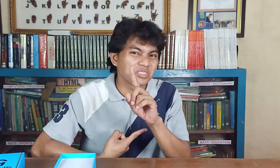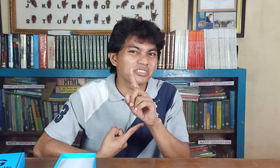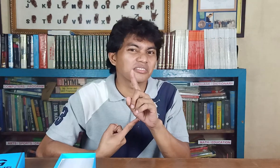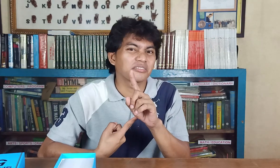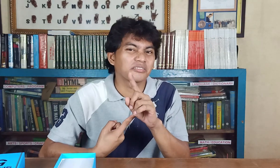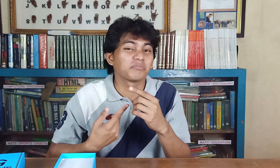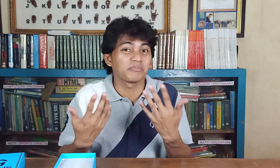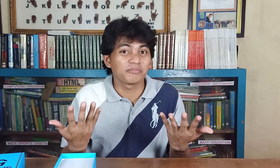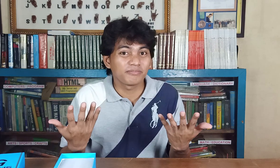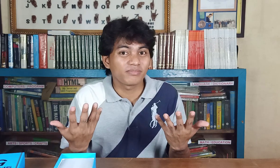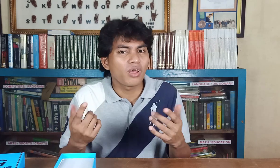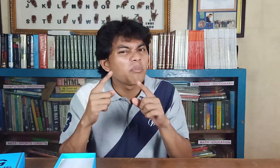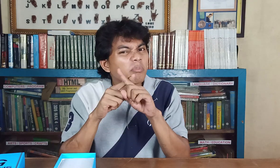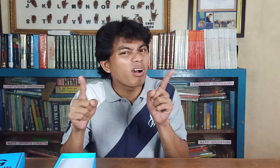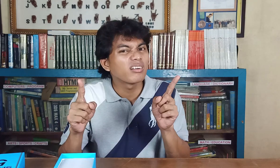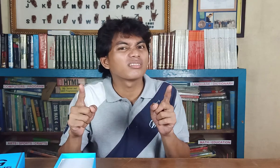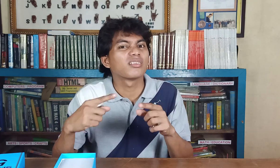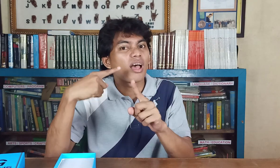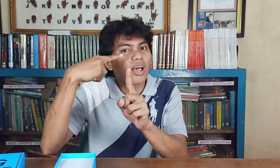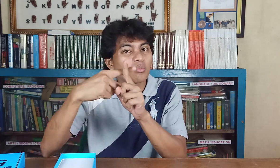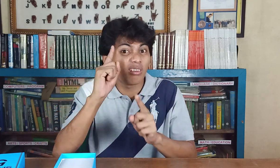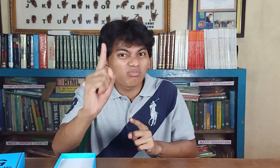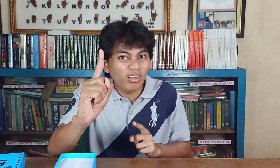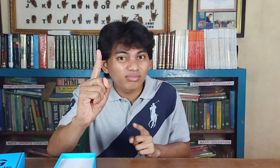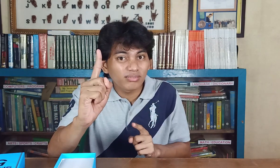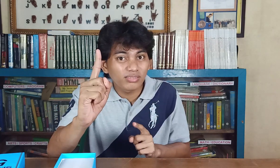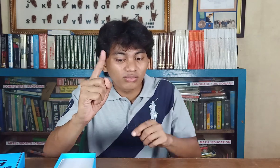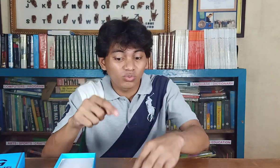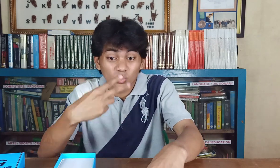months. But plus one, look,